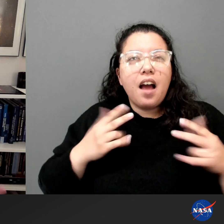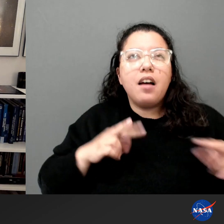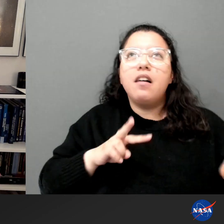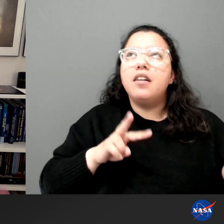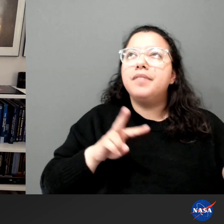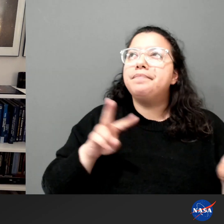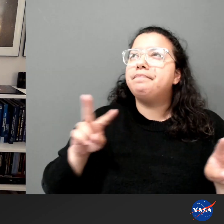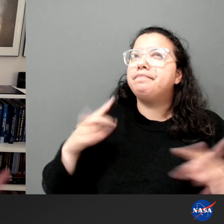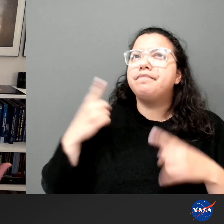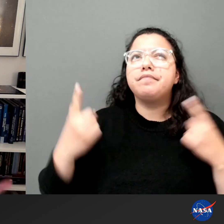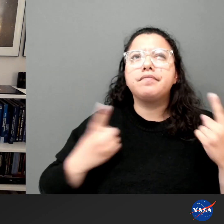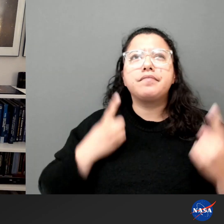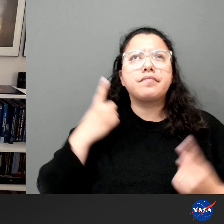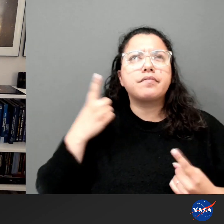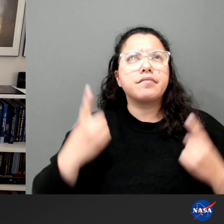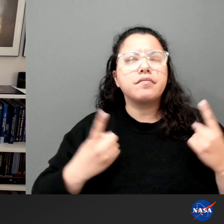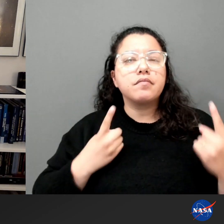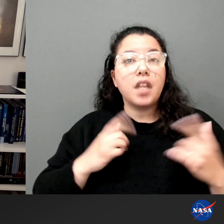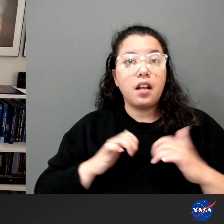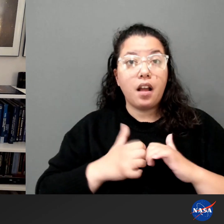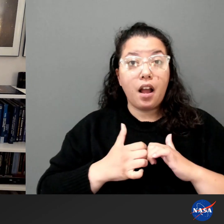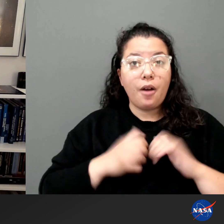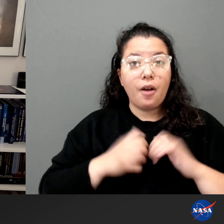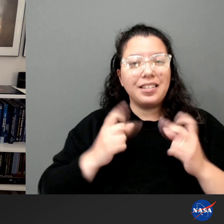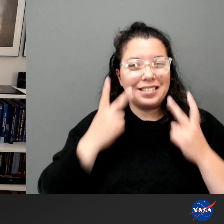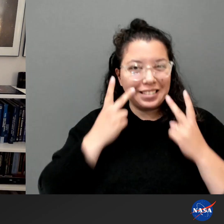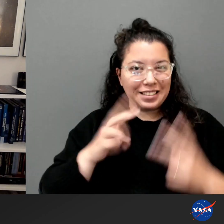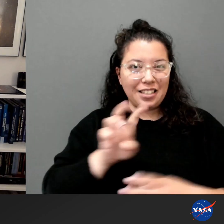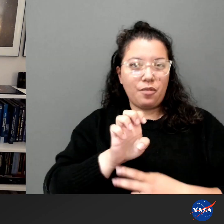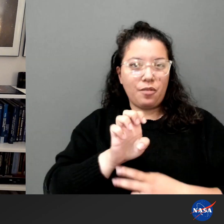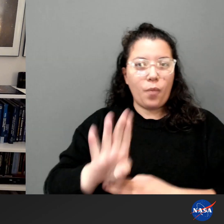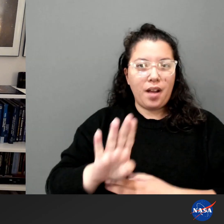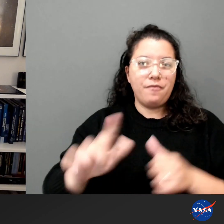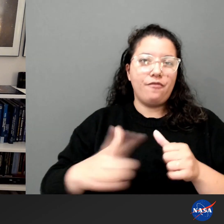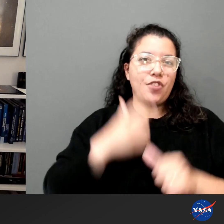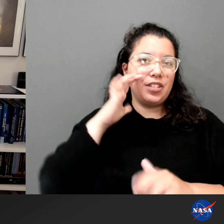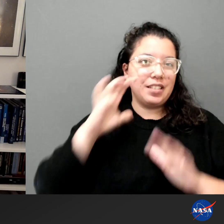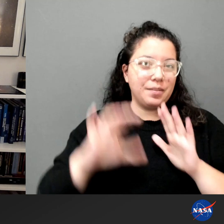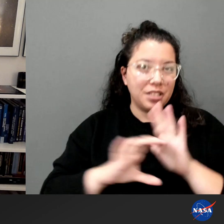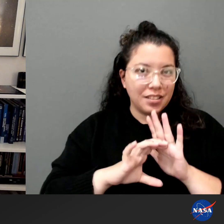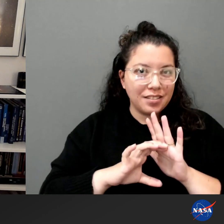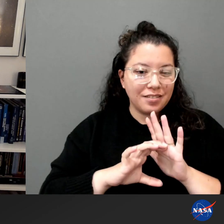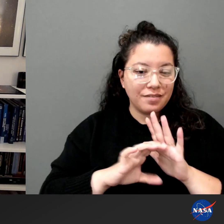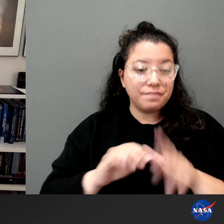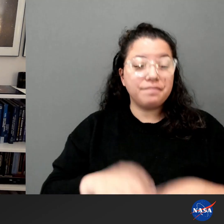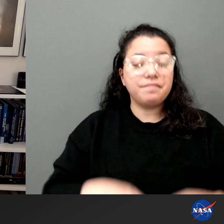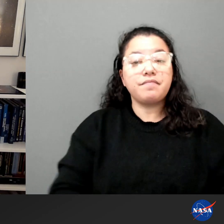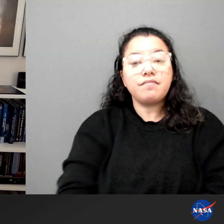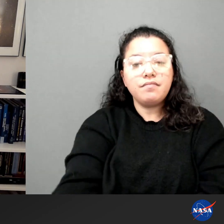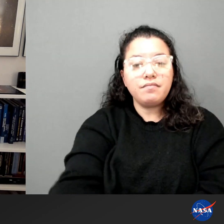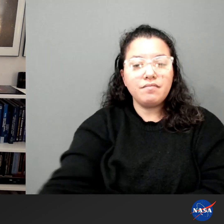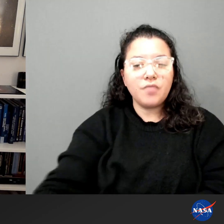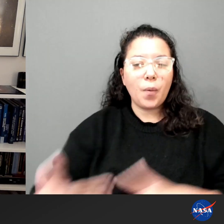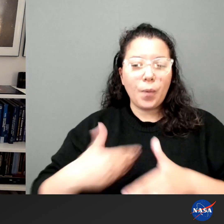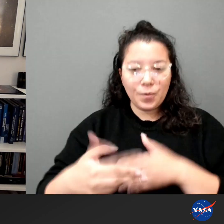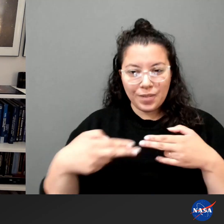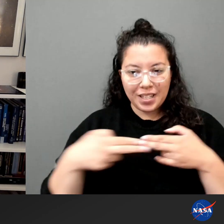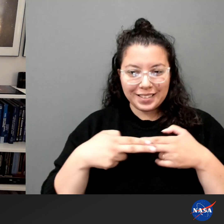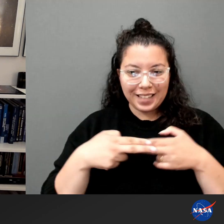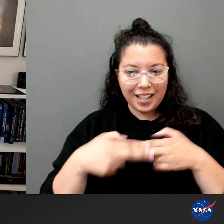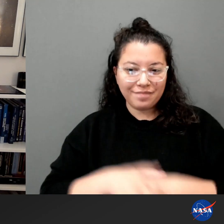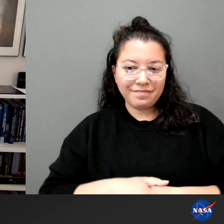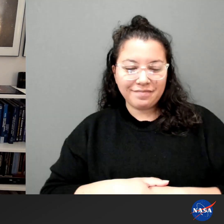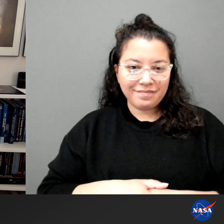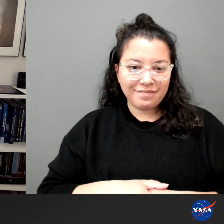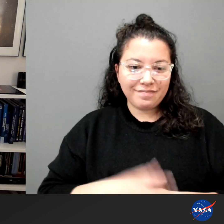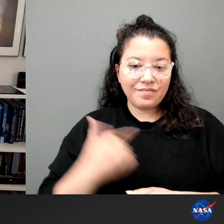by taking a look at Webb's first images. So if we could go to the next slide, please. We will start